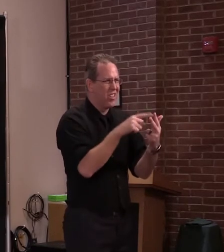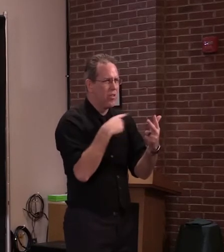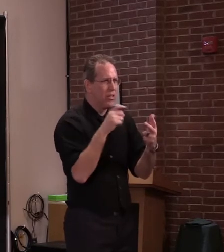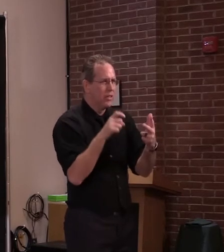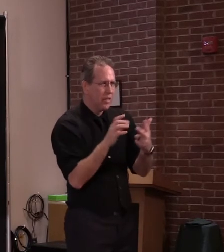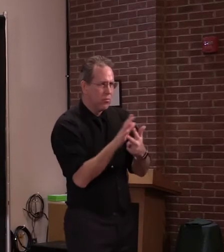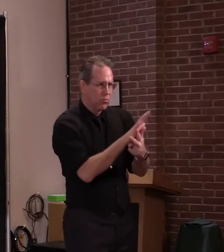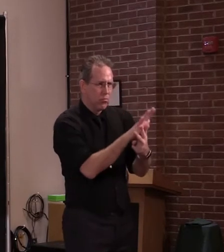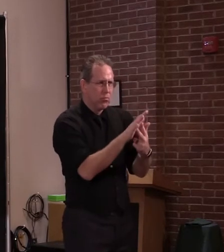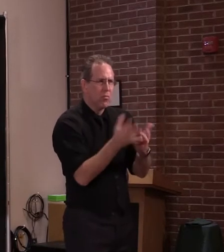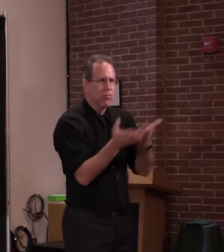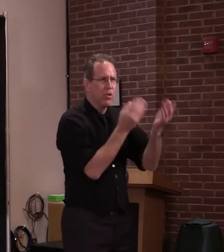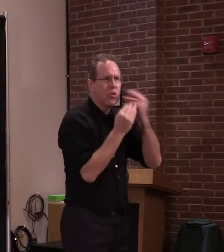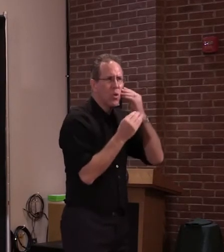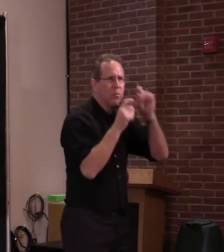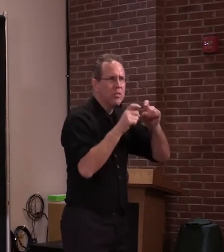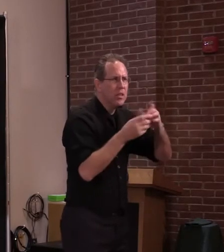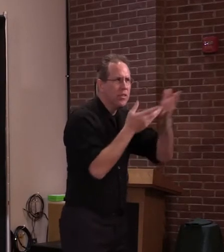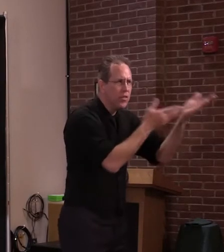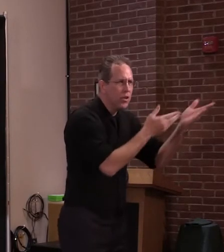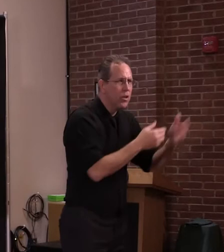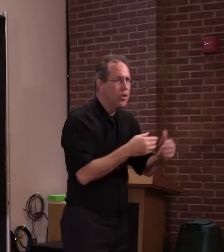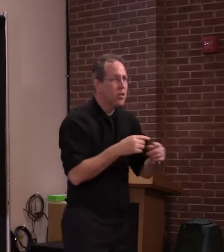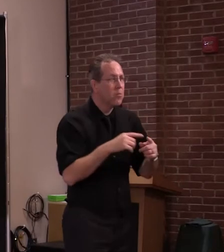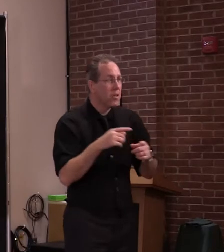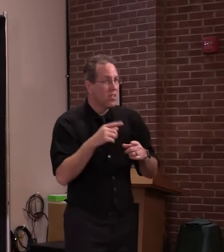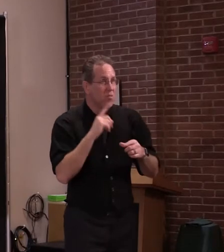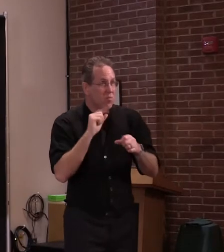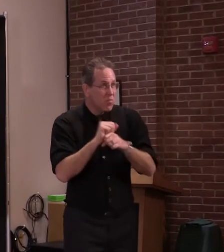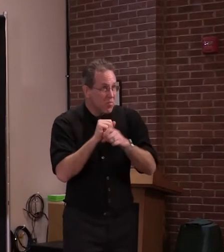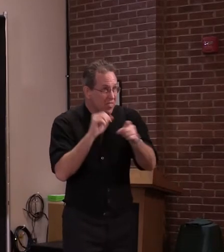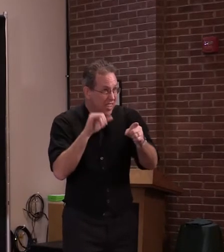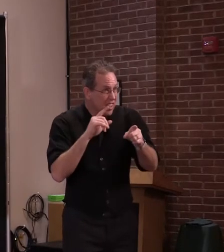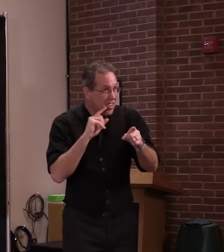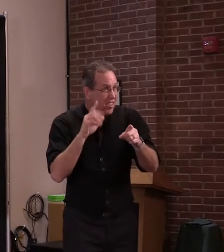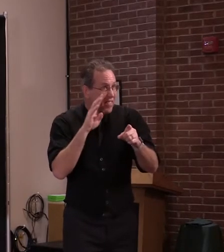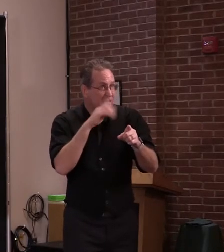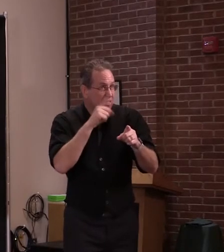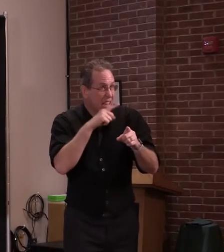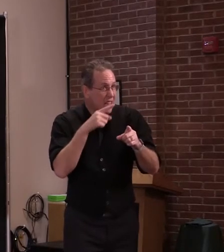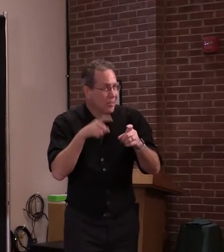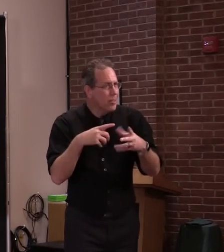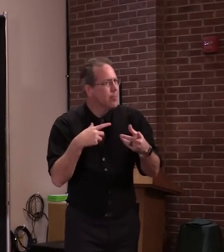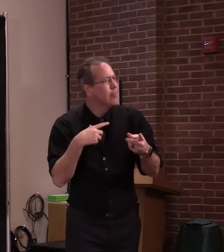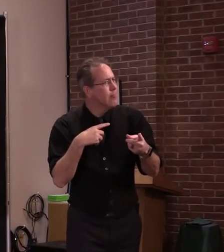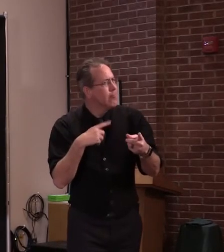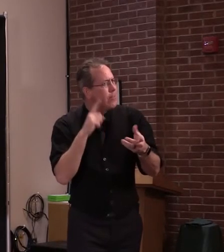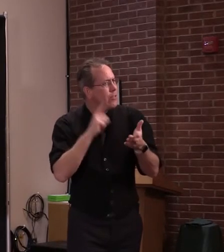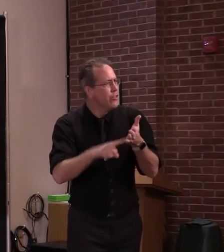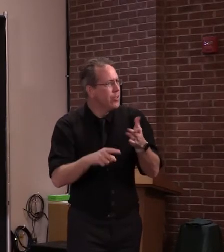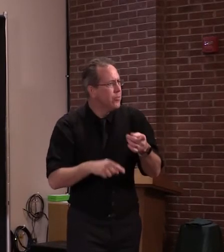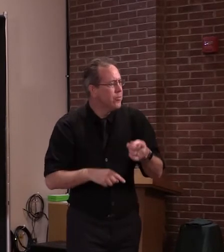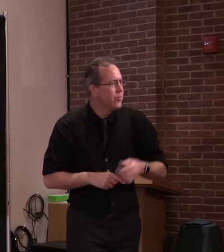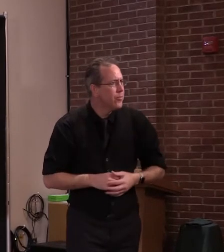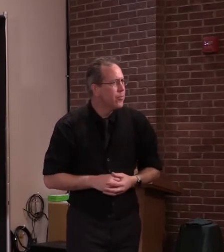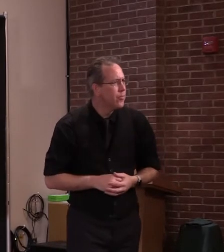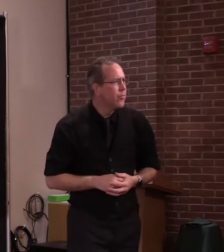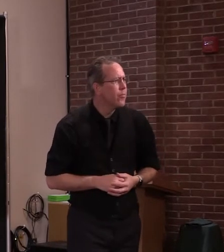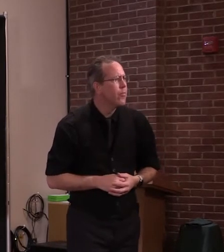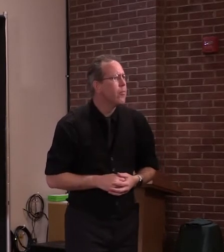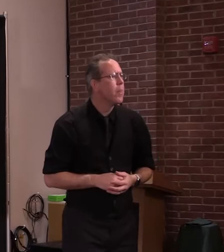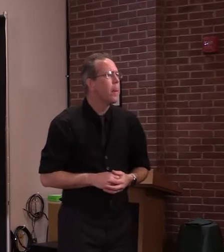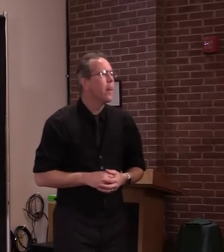So we'll continue to keep an eye out for that, though. Just a follow-up question. At this point in time, does fully vaccinated also